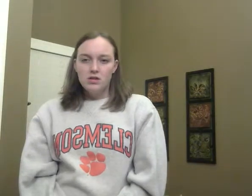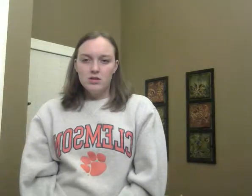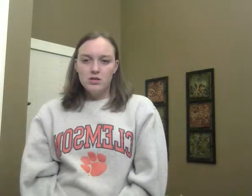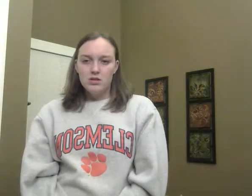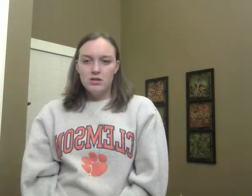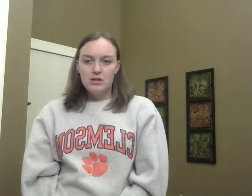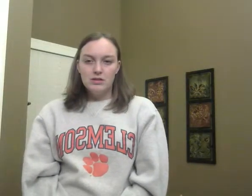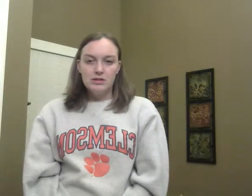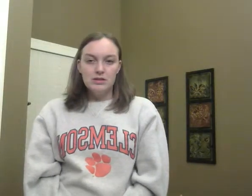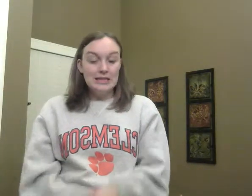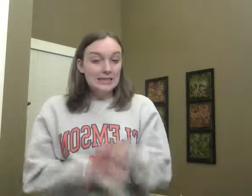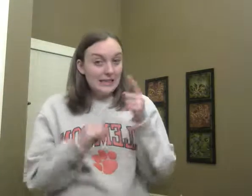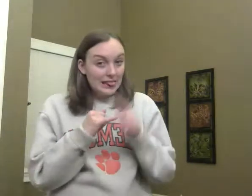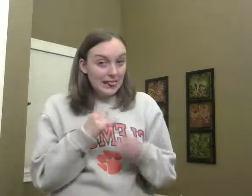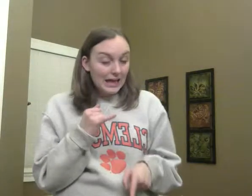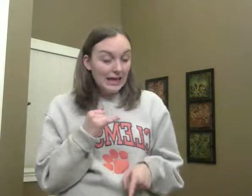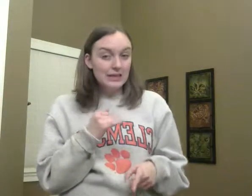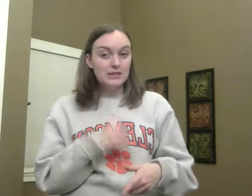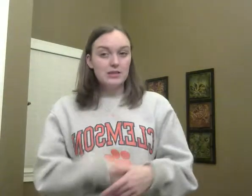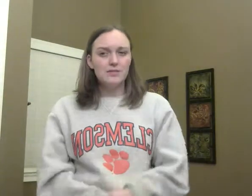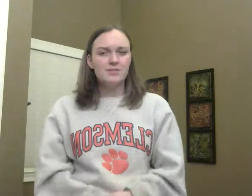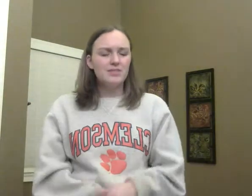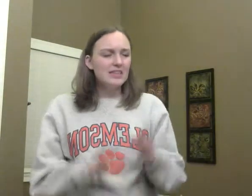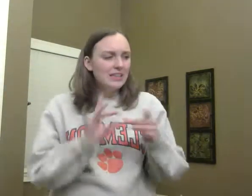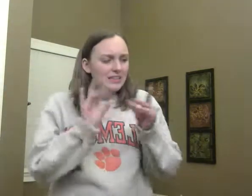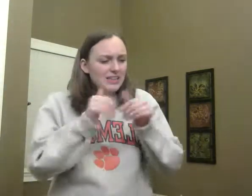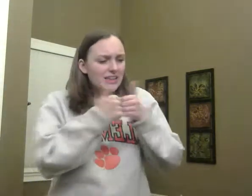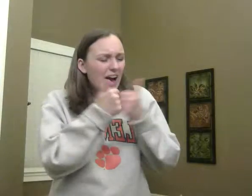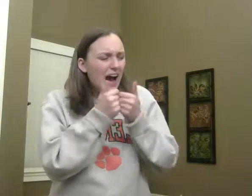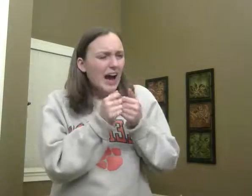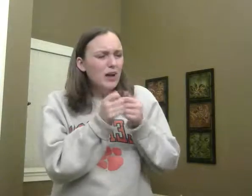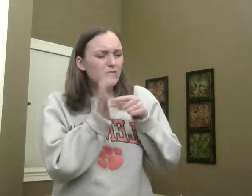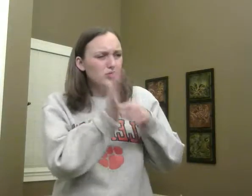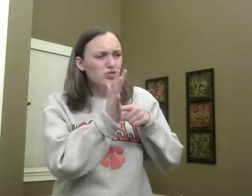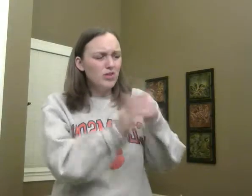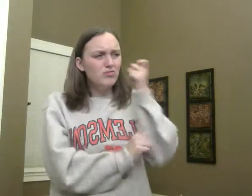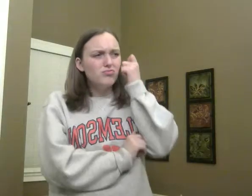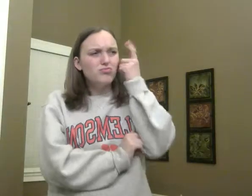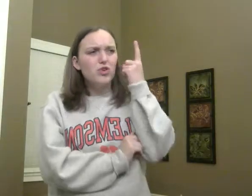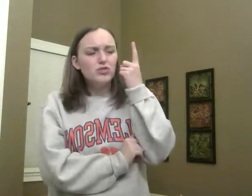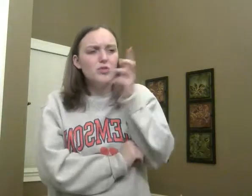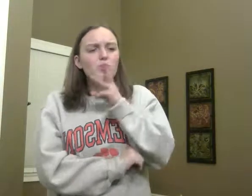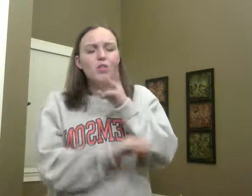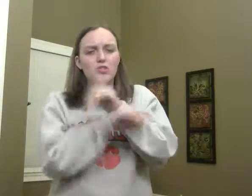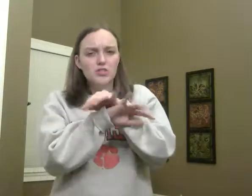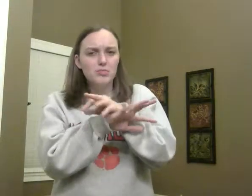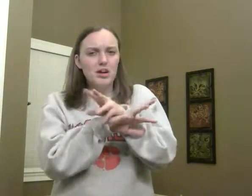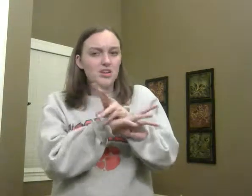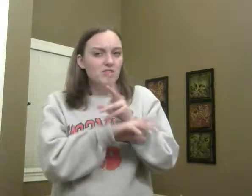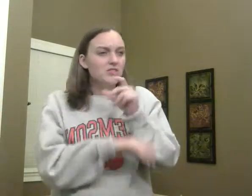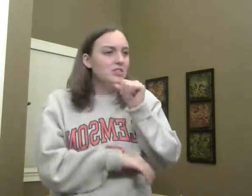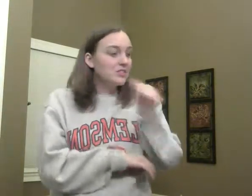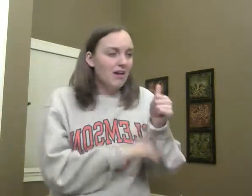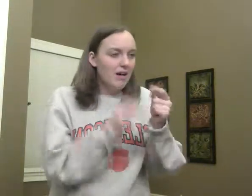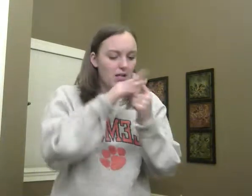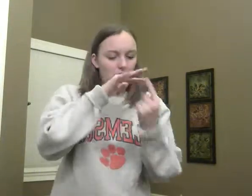And the last one on the right, it says, how would you show your understanding that water striders don't sink? Katie,